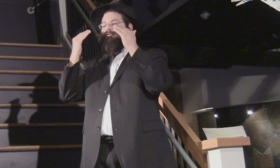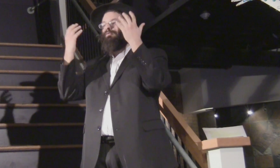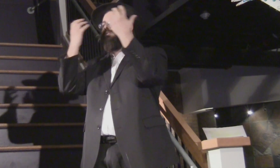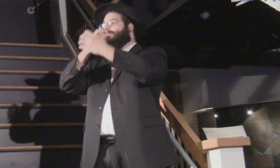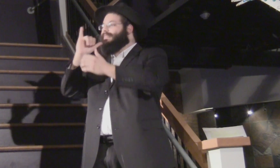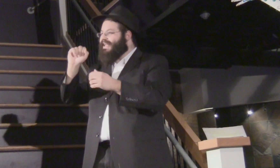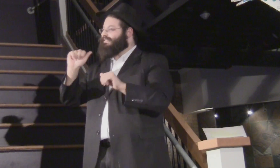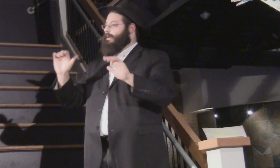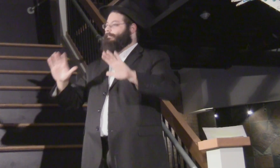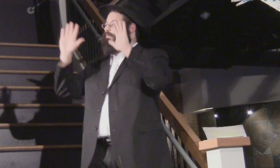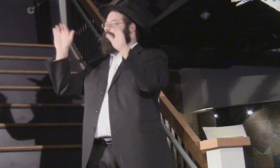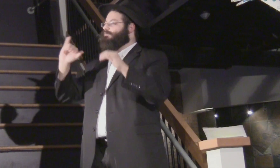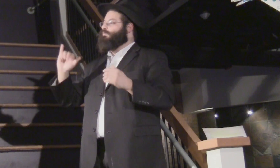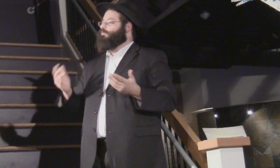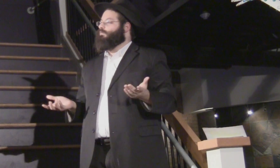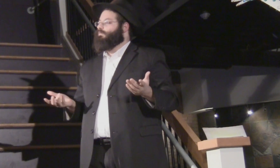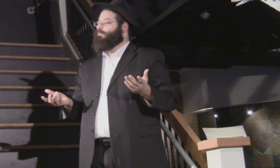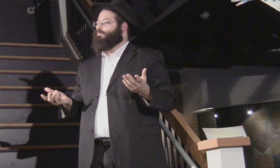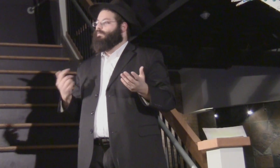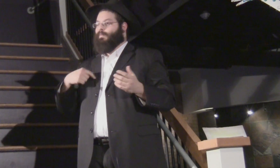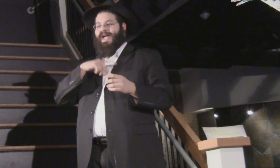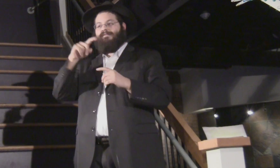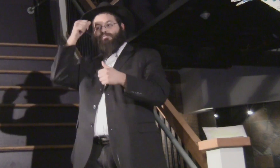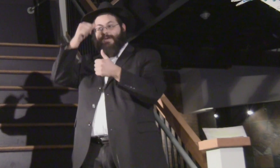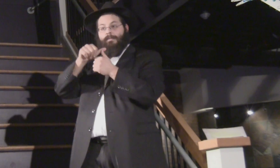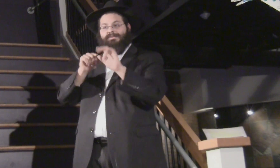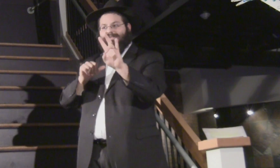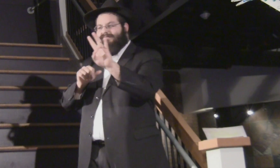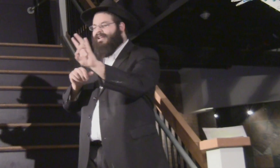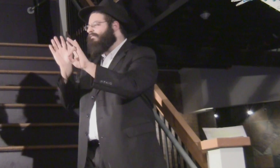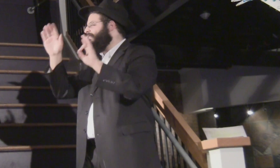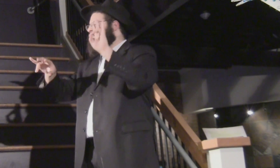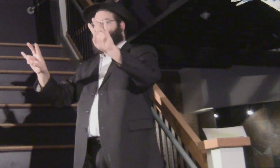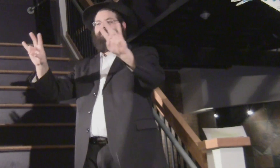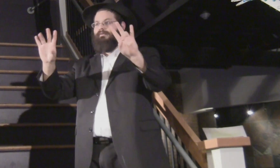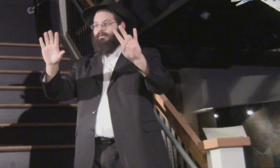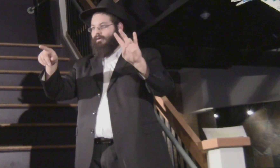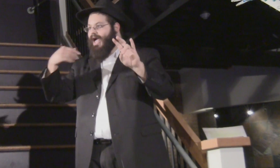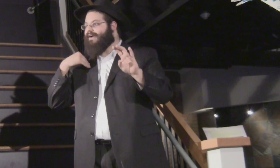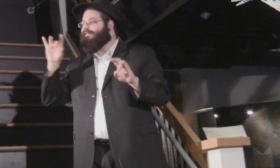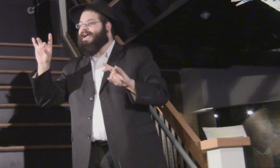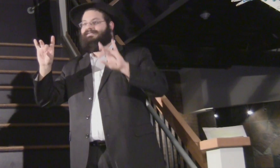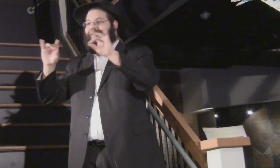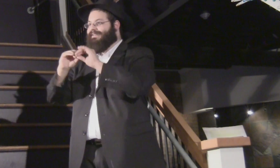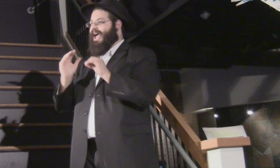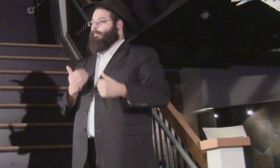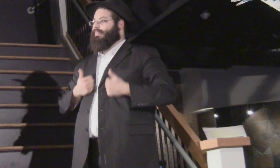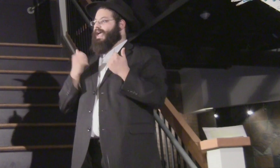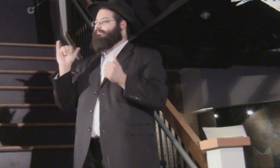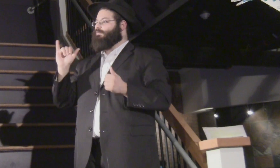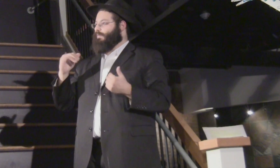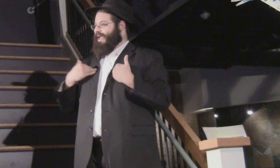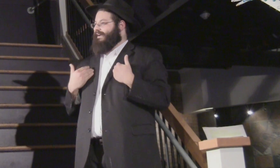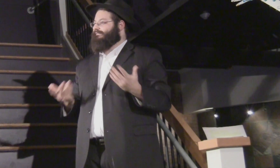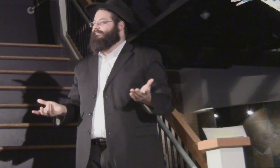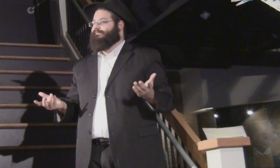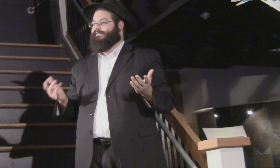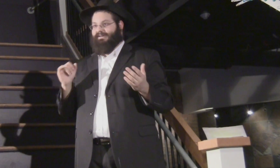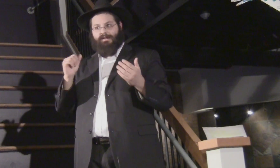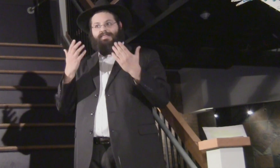about this, you know, then it's a miracle too. 7, oh no, we have 8. That can relate to